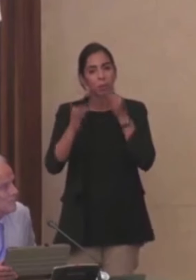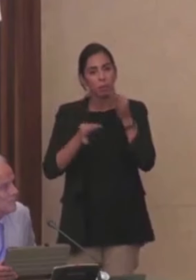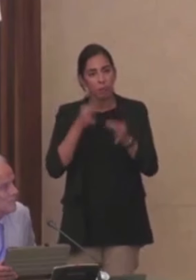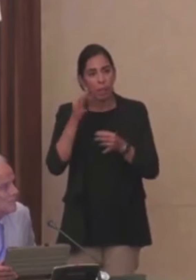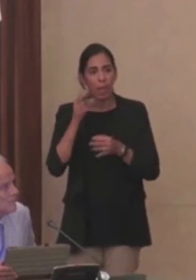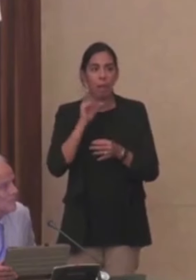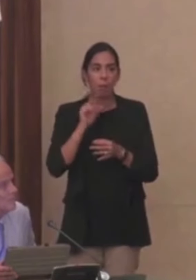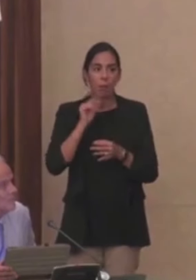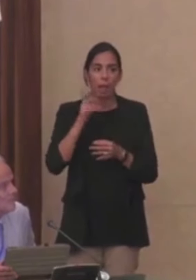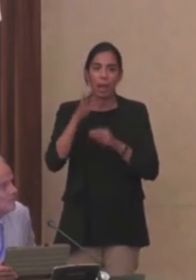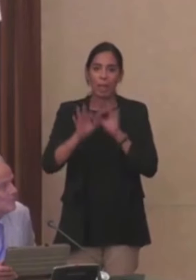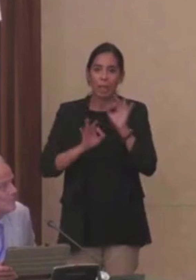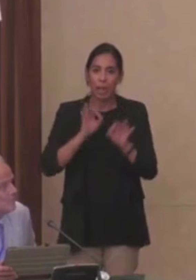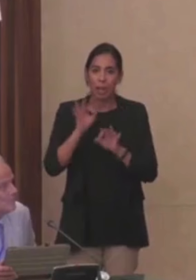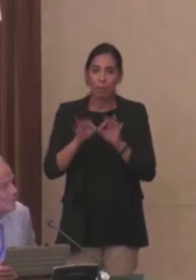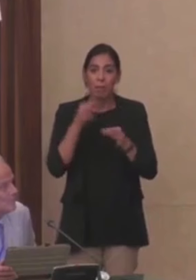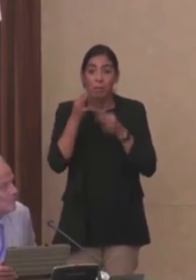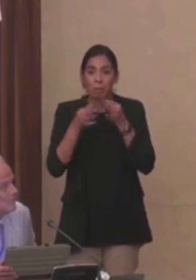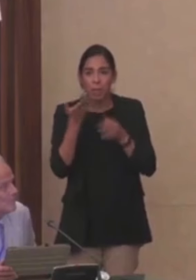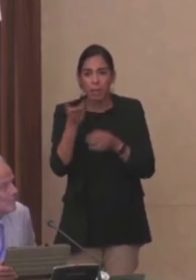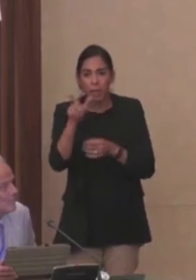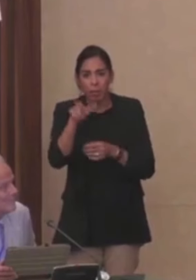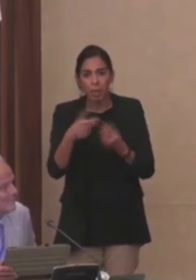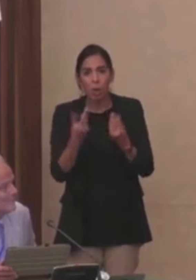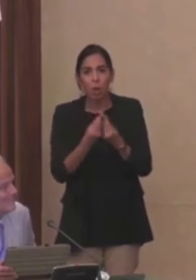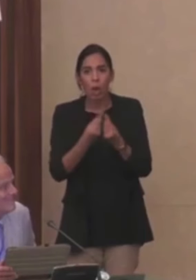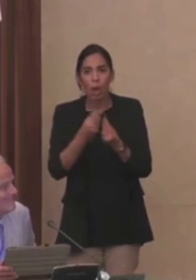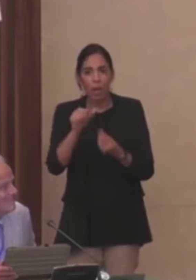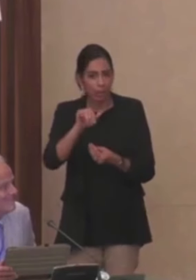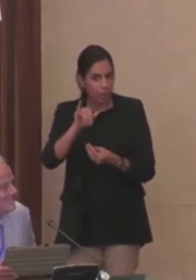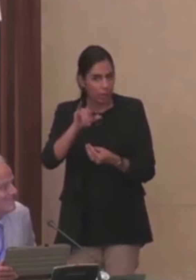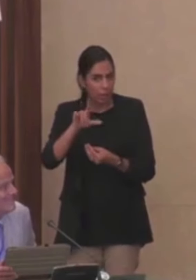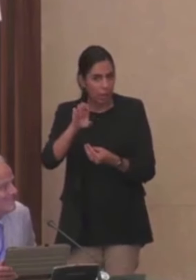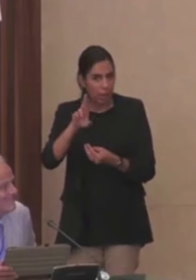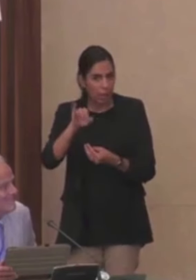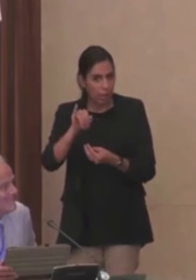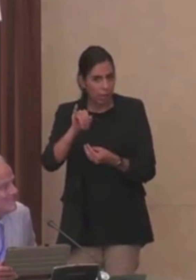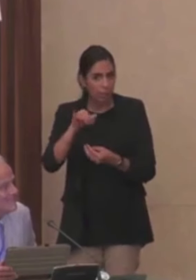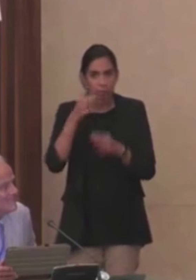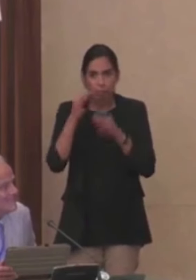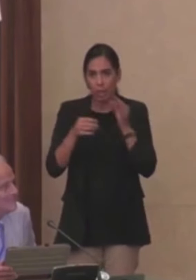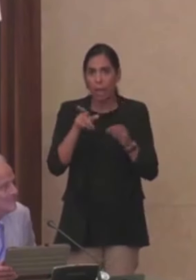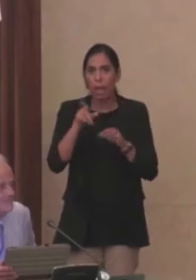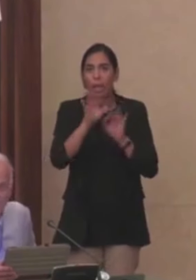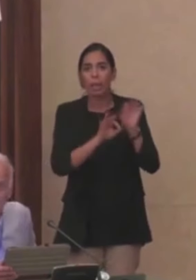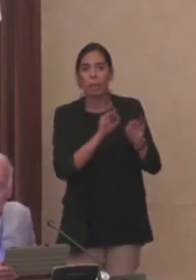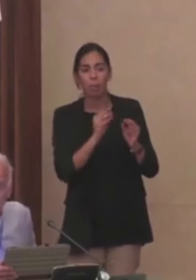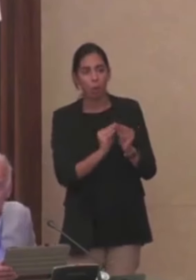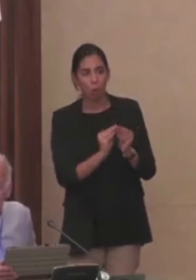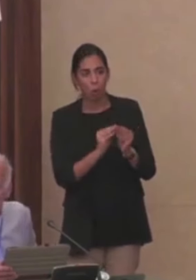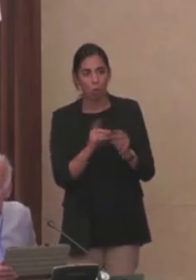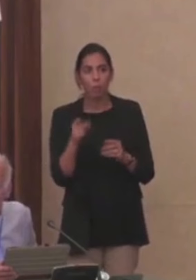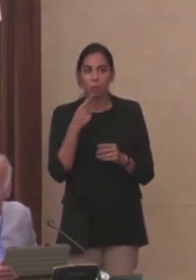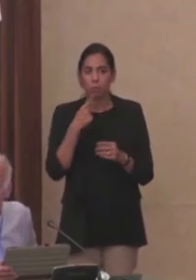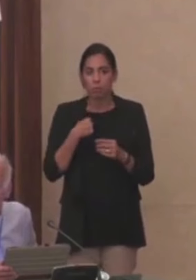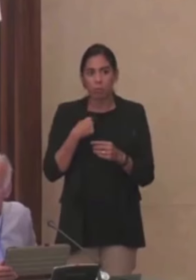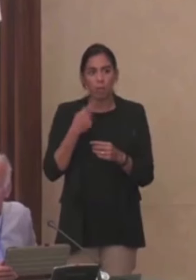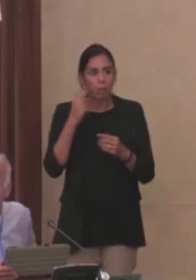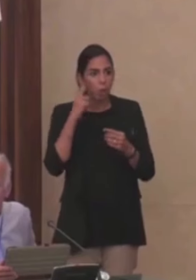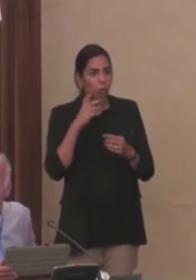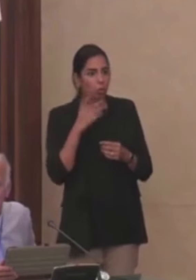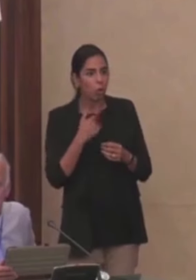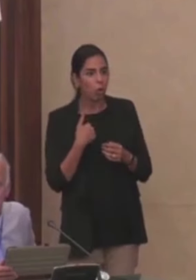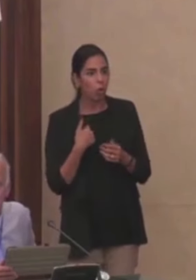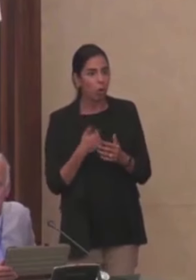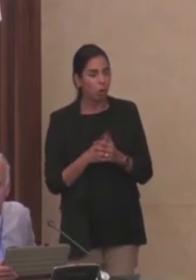months ago to talk about the fact that there are therapies. And we mentioned it